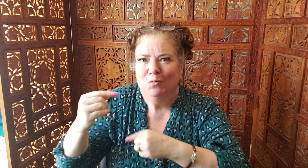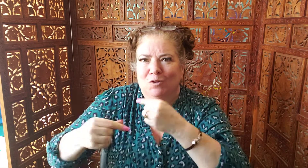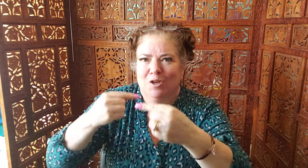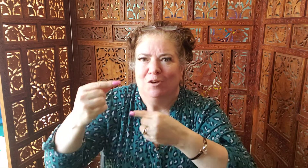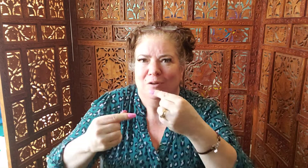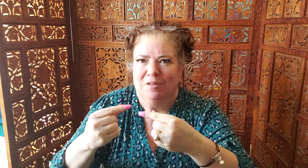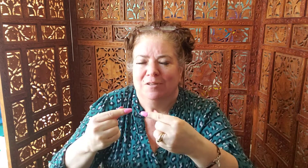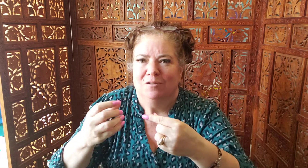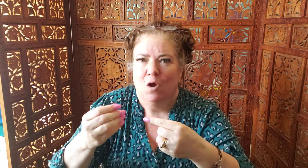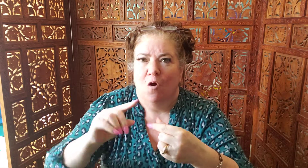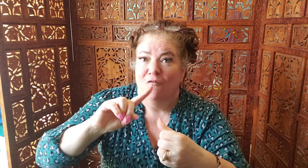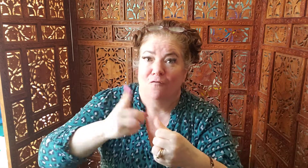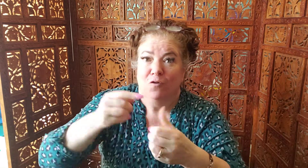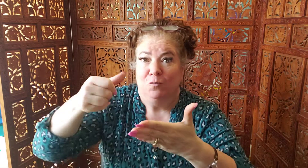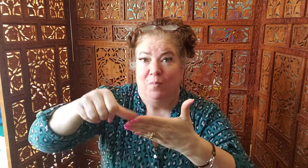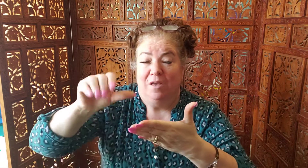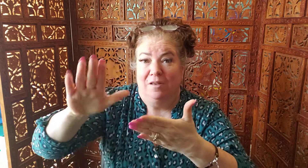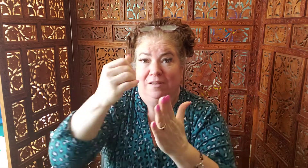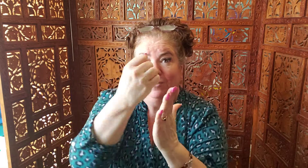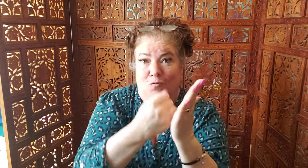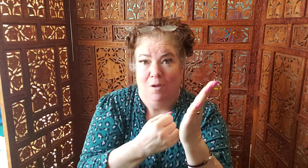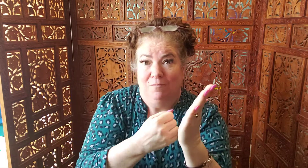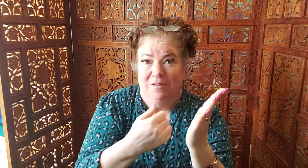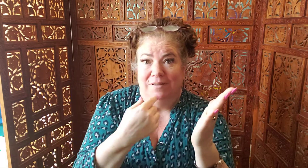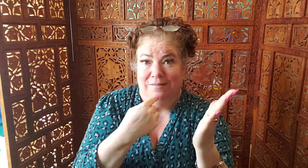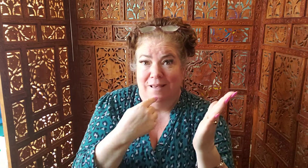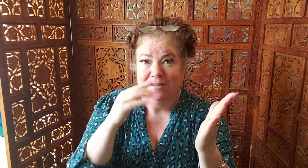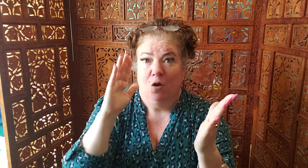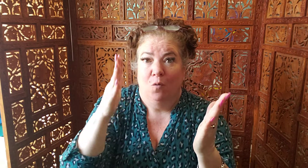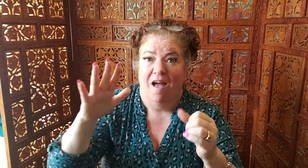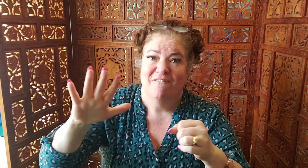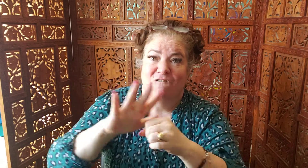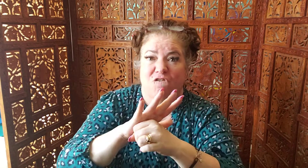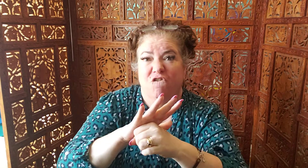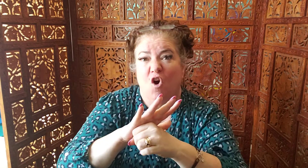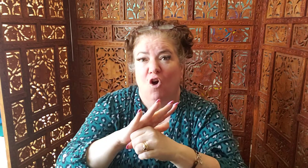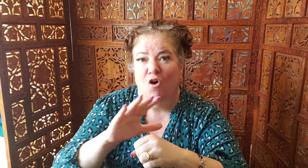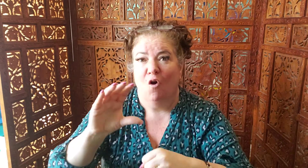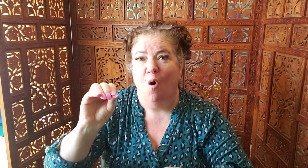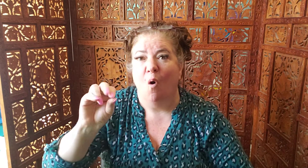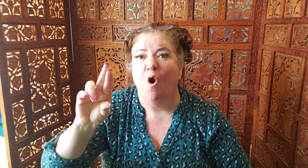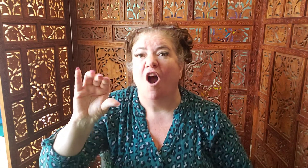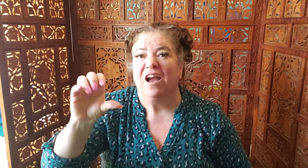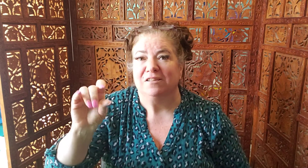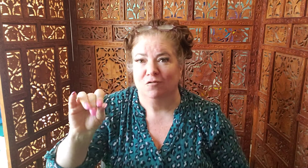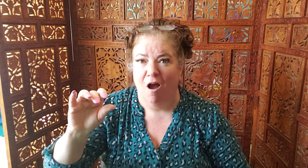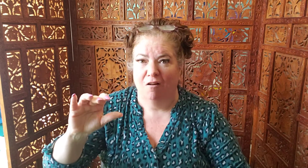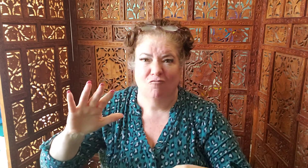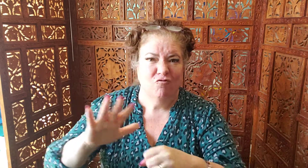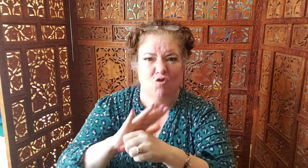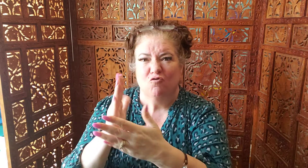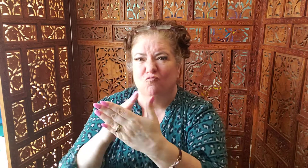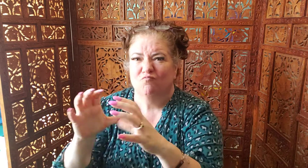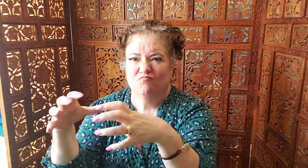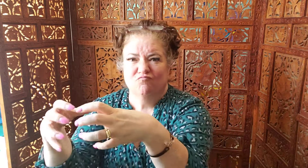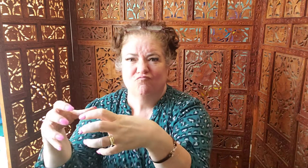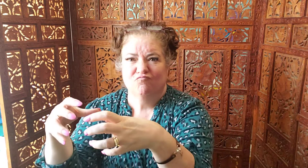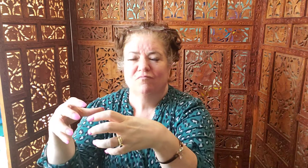pit, and there's a rock band on the stage. And I always think that perfectly defined who Larson was. He was somebody who was